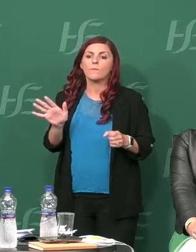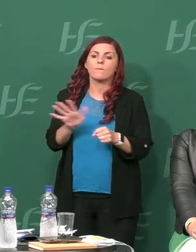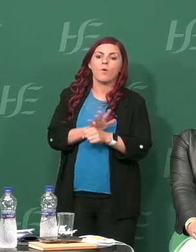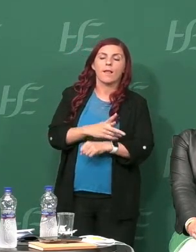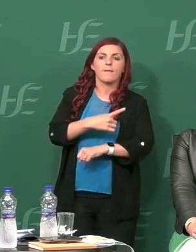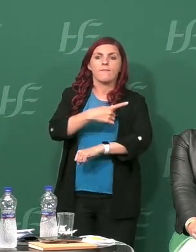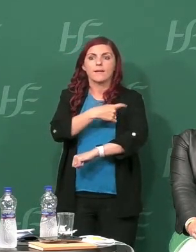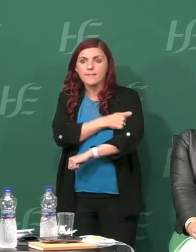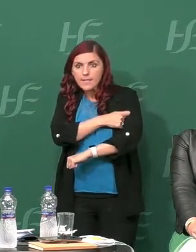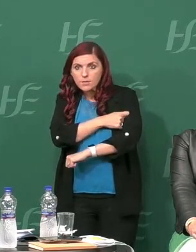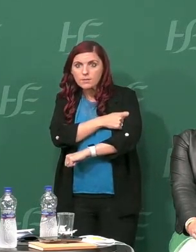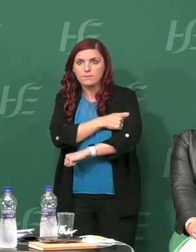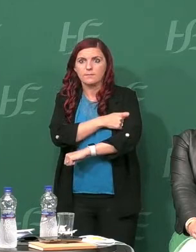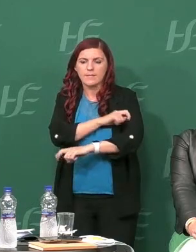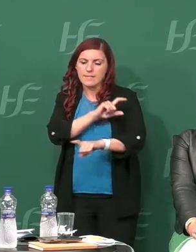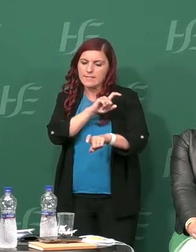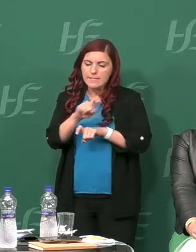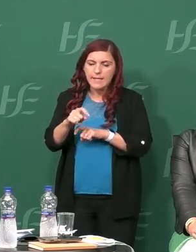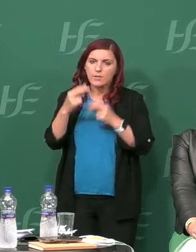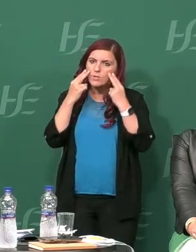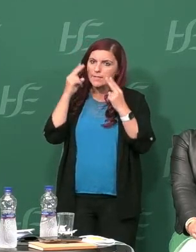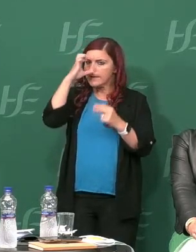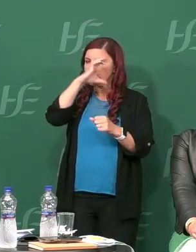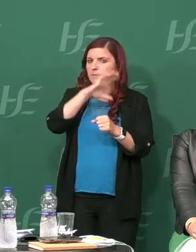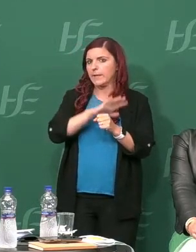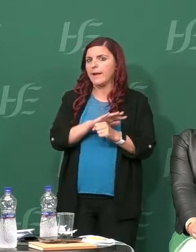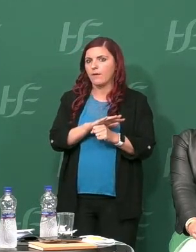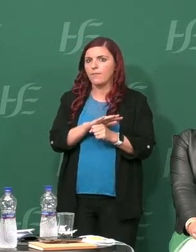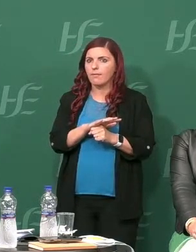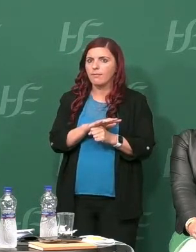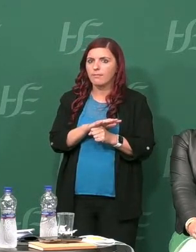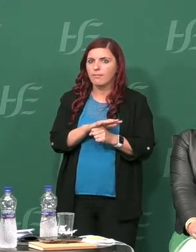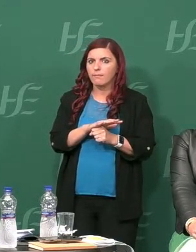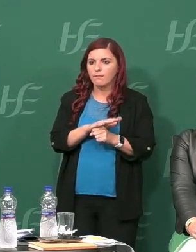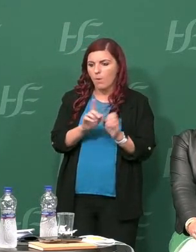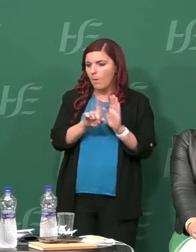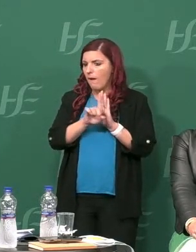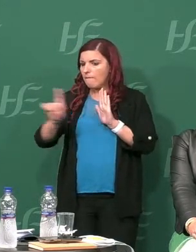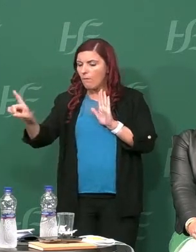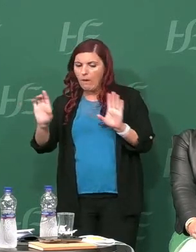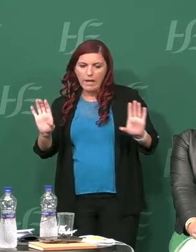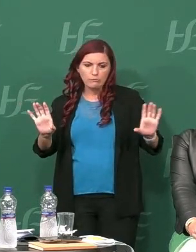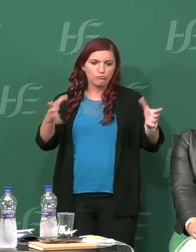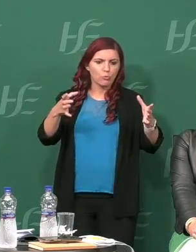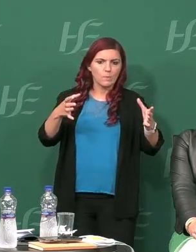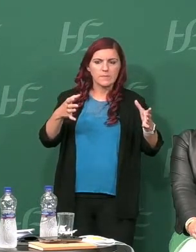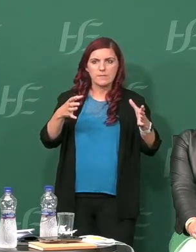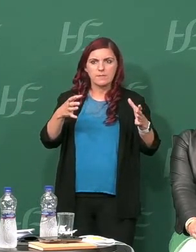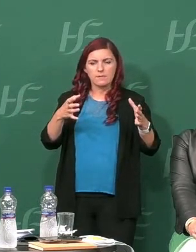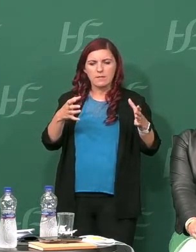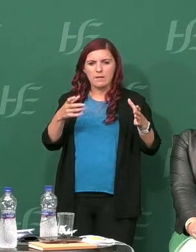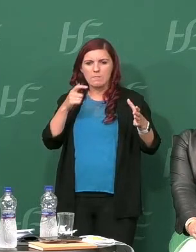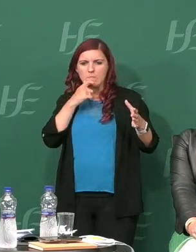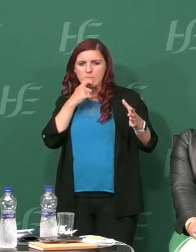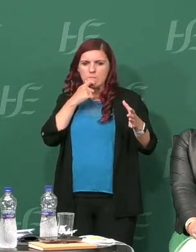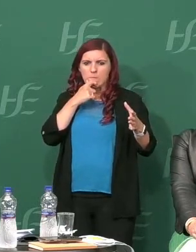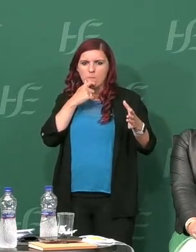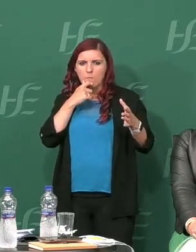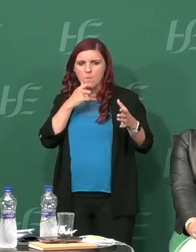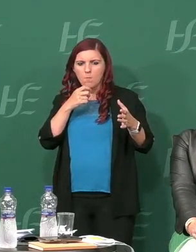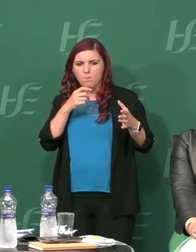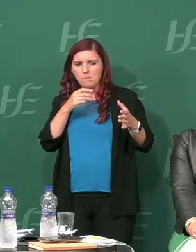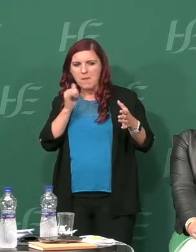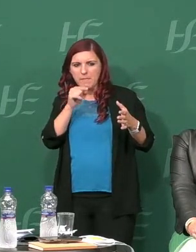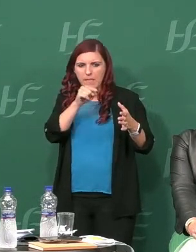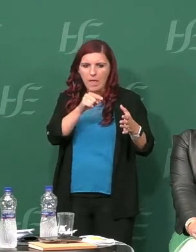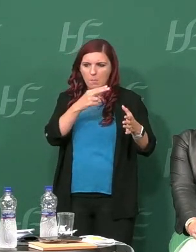protected, still do take the cautions that Martin has spoke about. Still do take your own individual risk assessment about who you might meet, where you